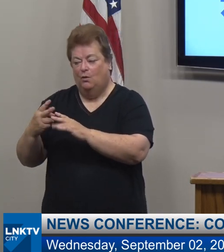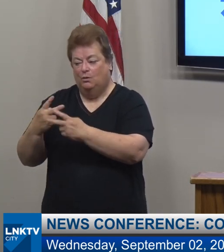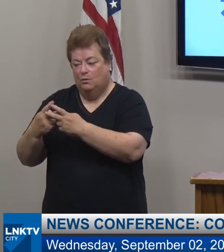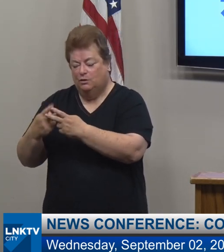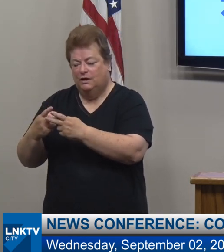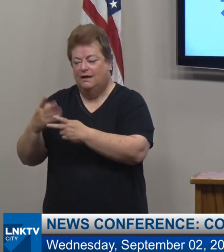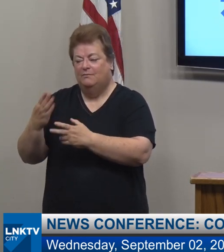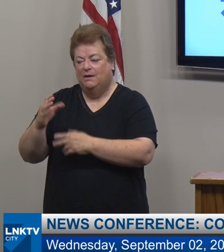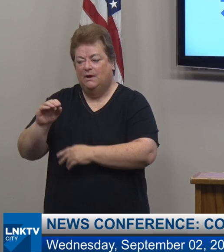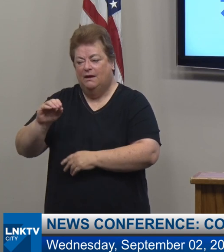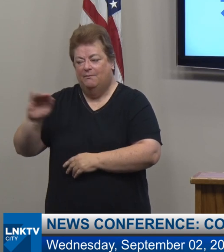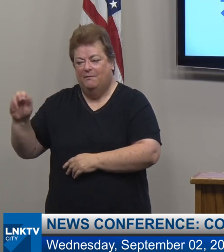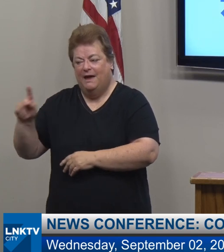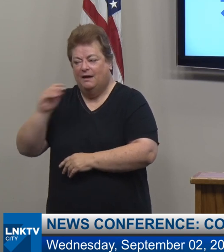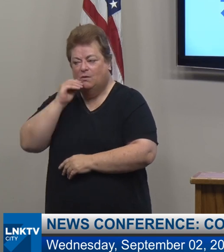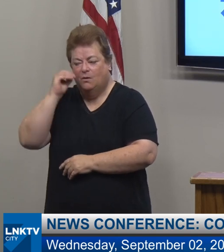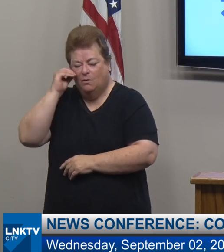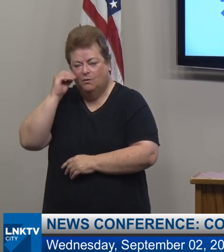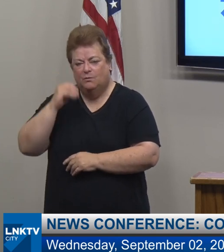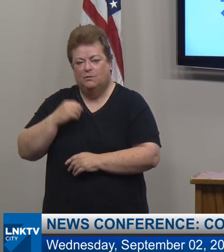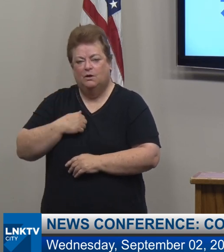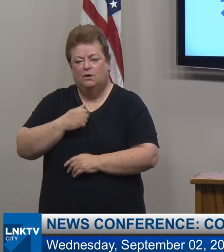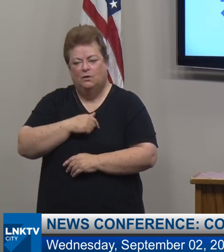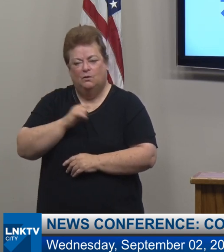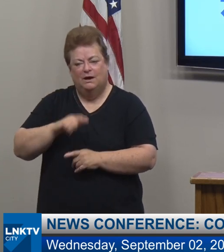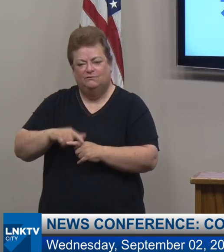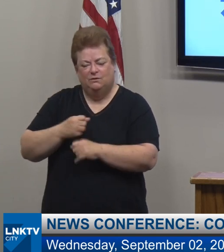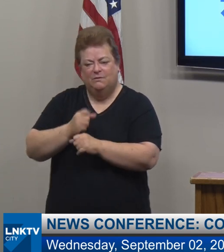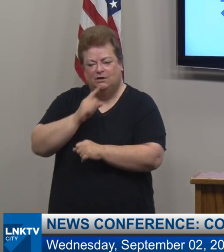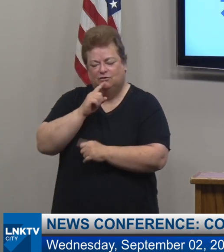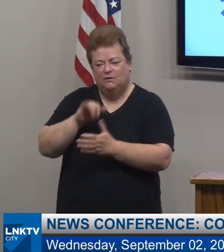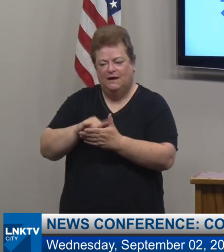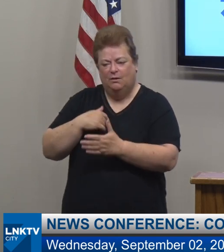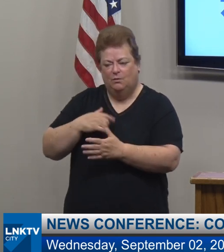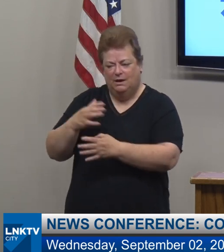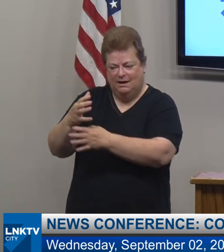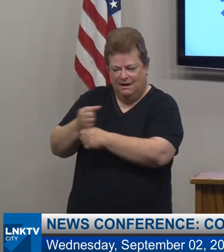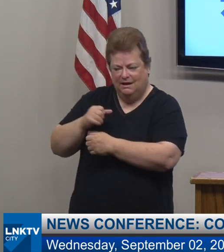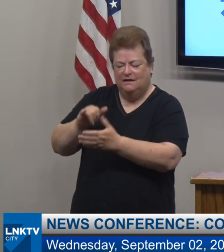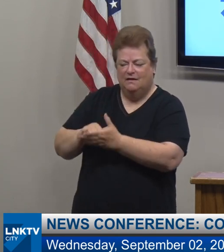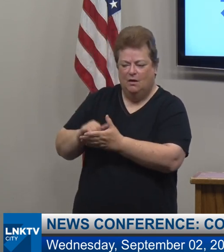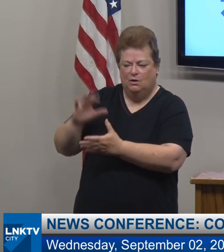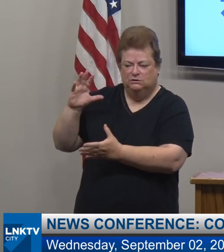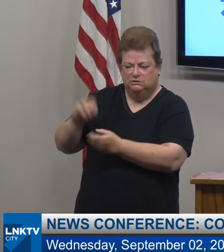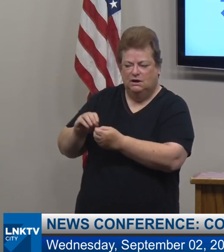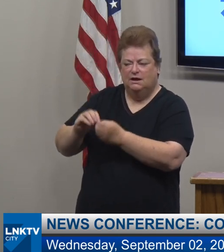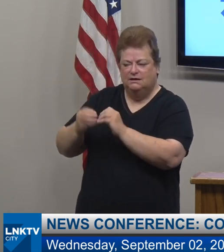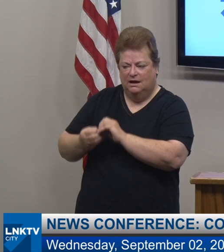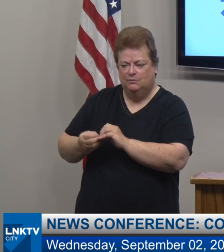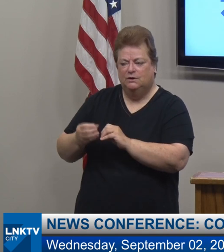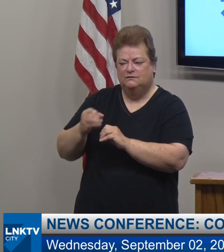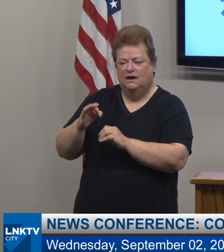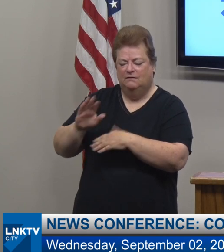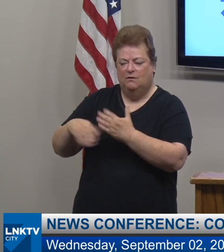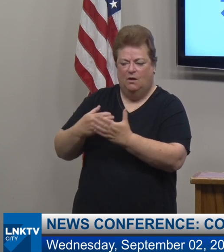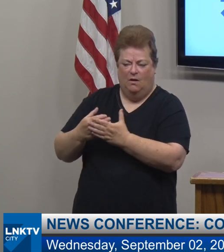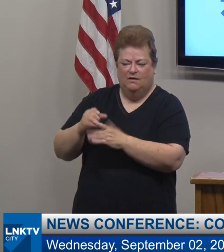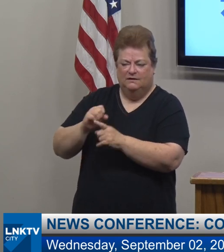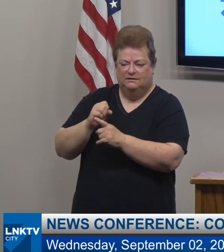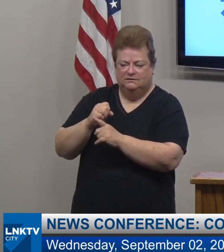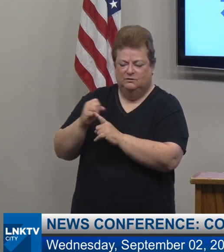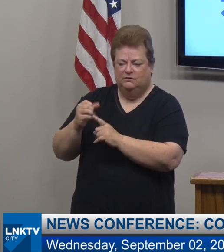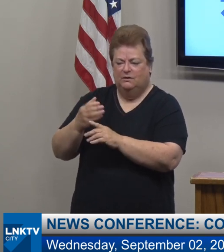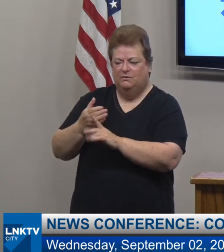have to make sure in reporting anything that we had an aggregate number of situations before we'd be reporting